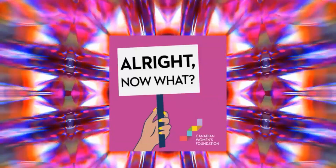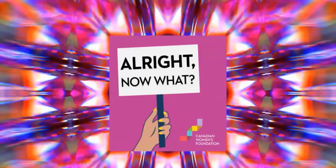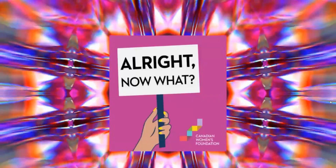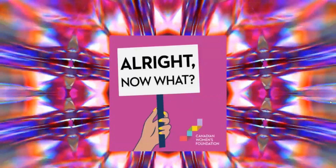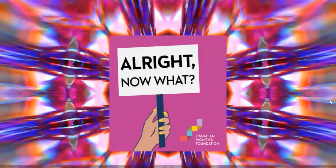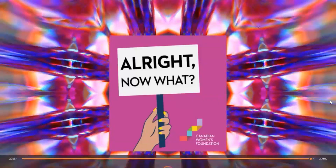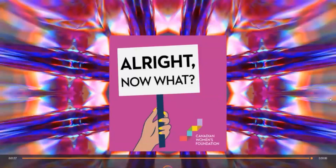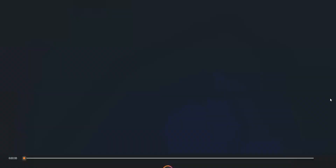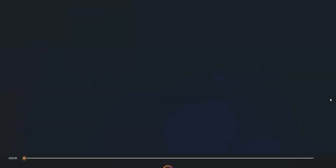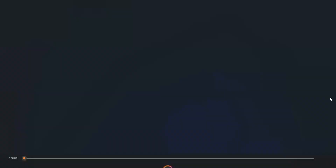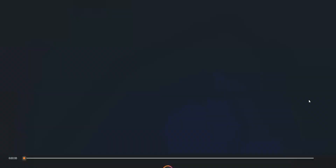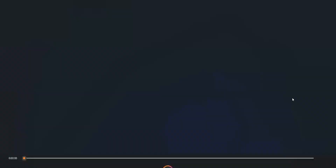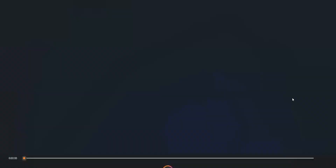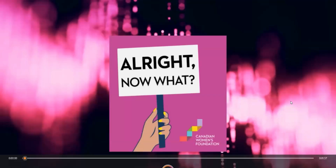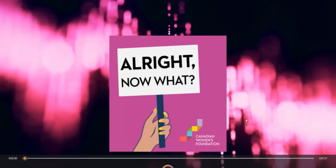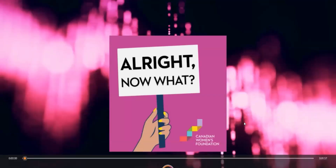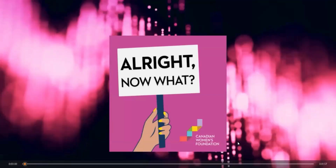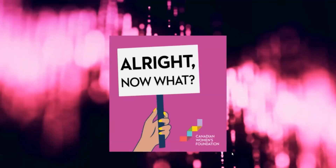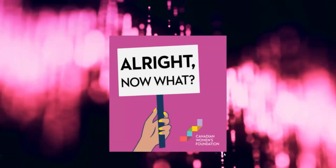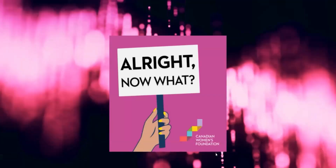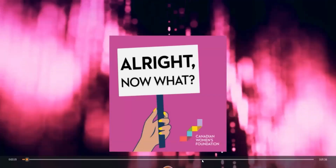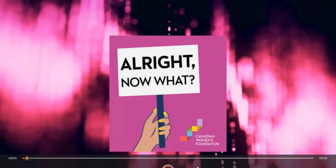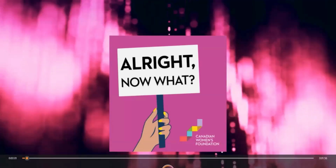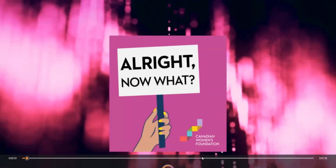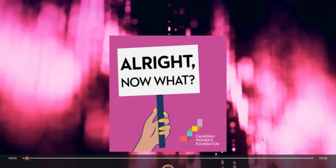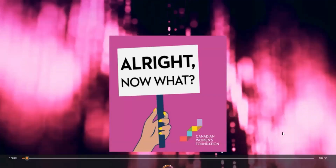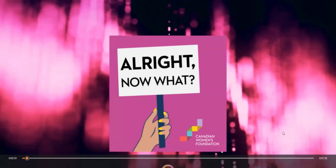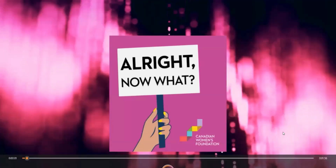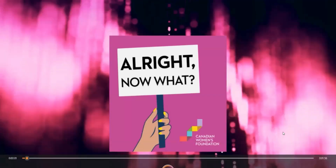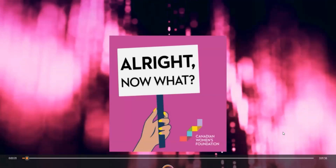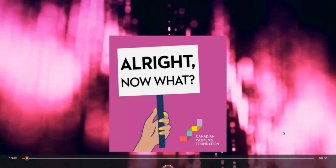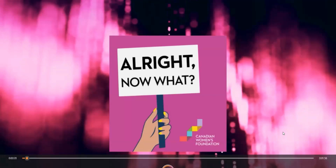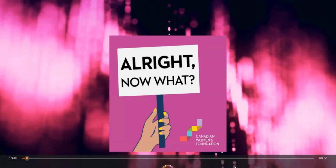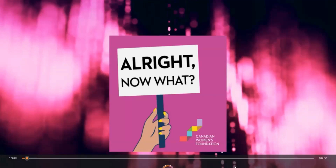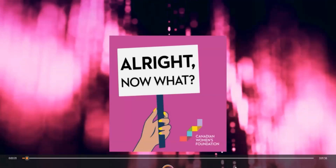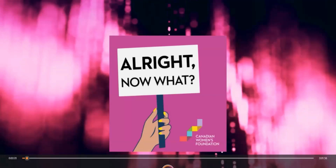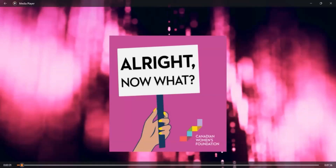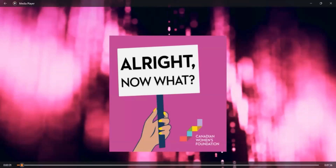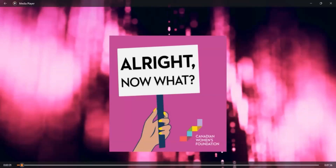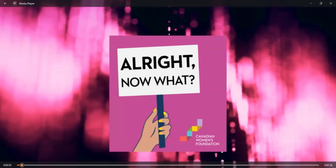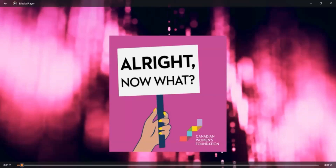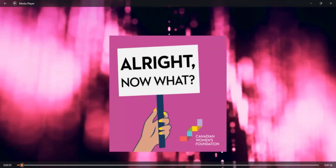safety. So healthy romantic.